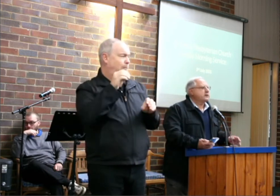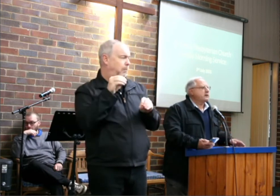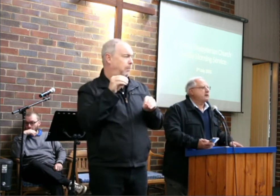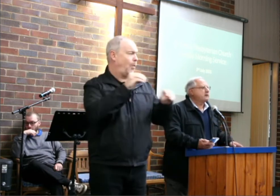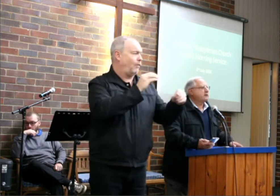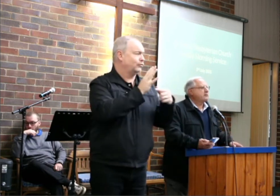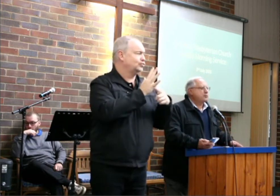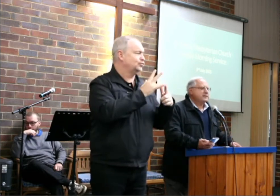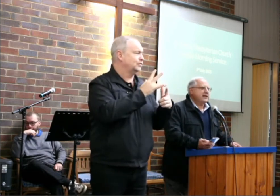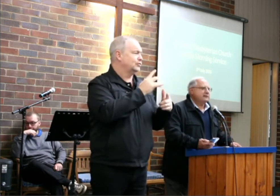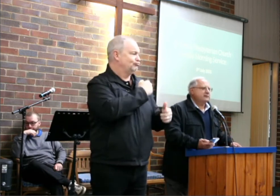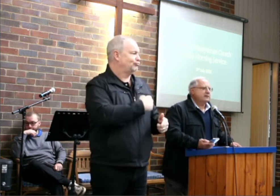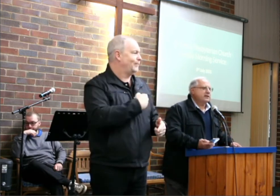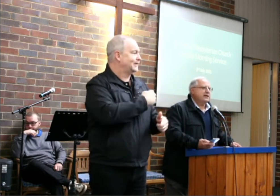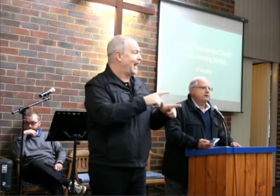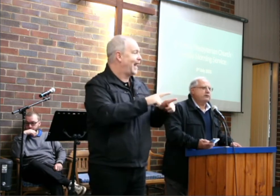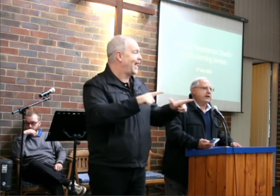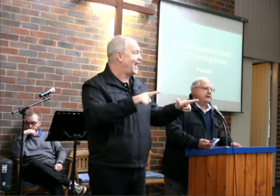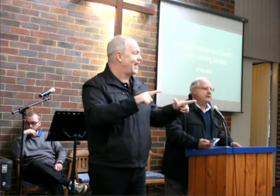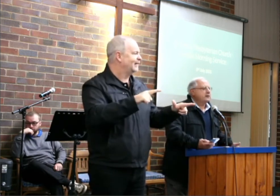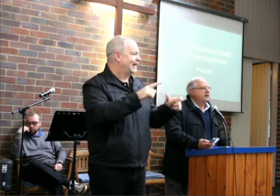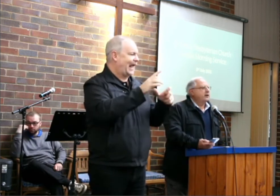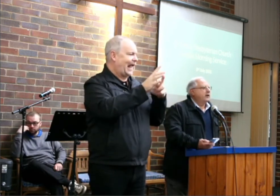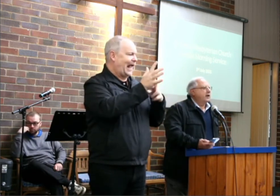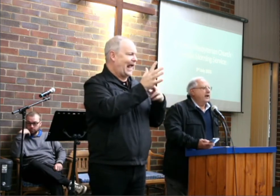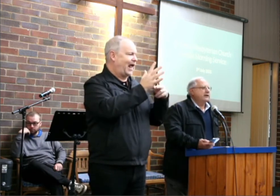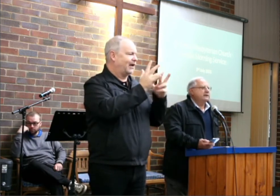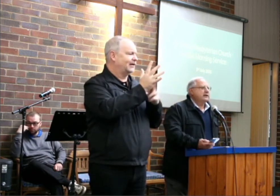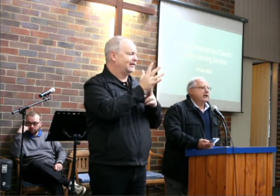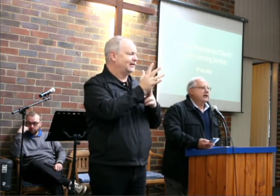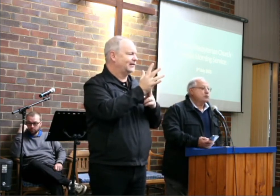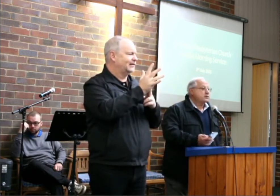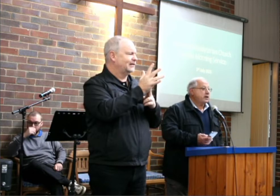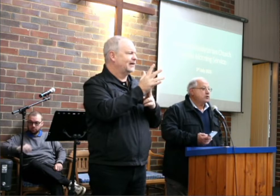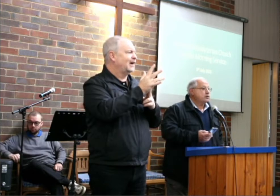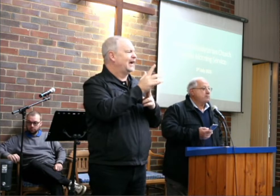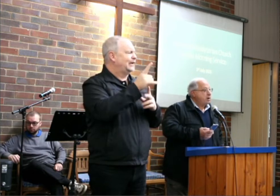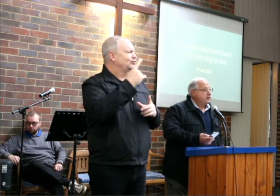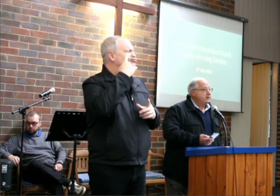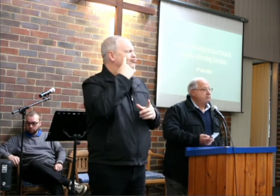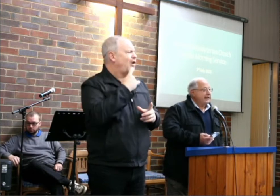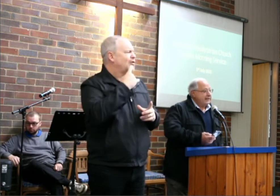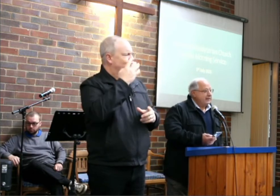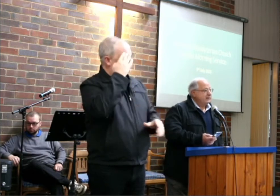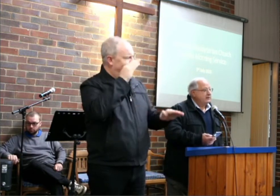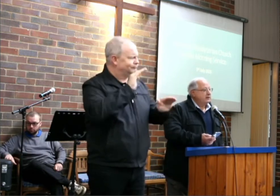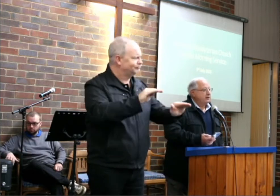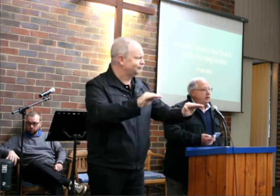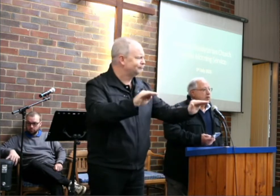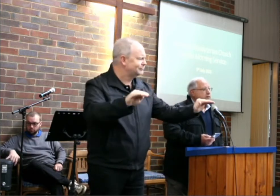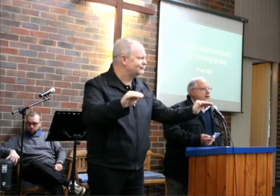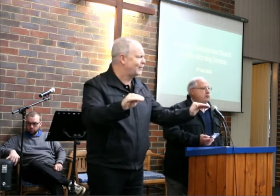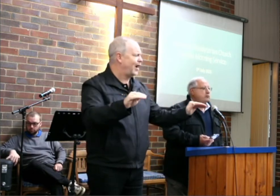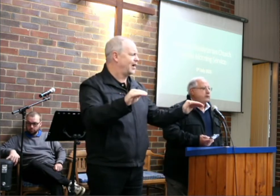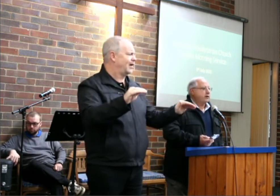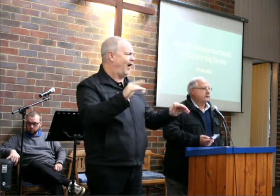the Promised Land, the land of Canaan, and he was trying to remind them again of